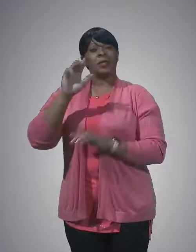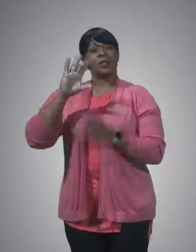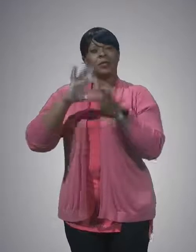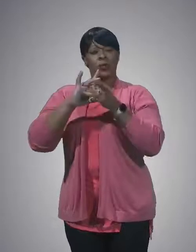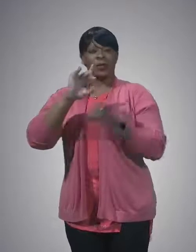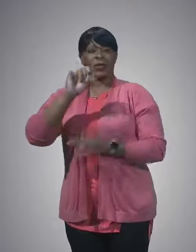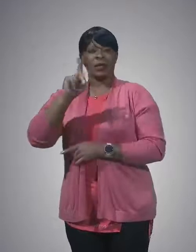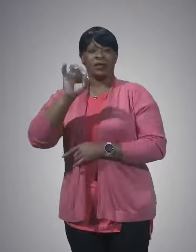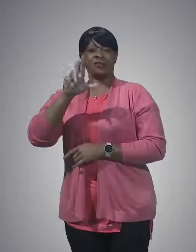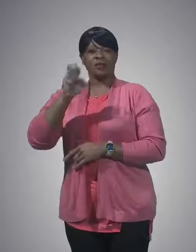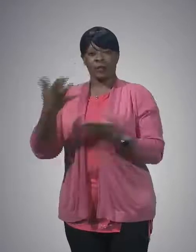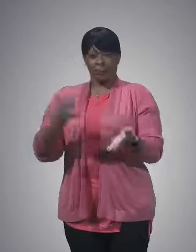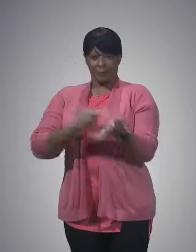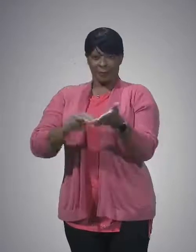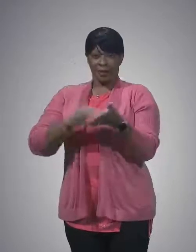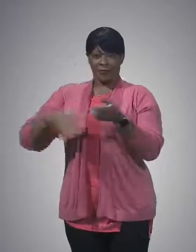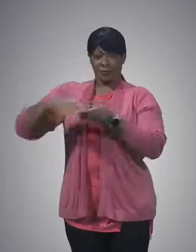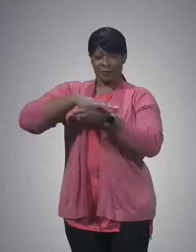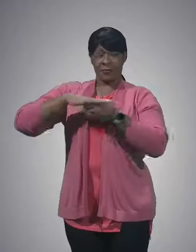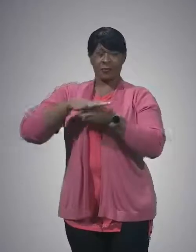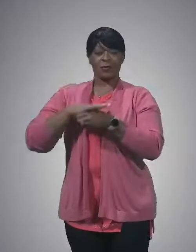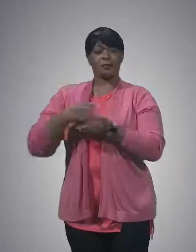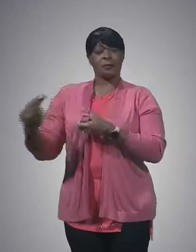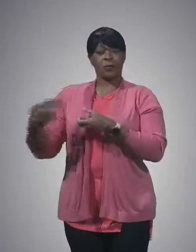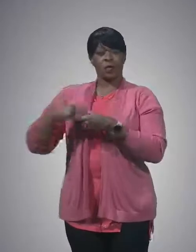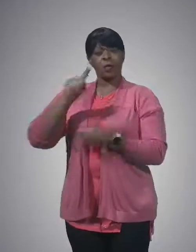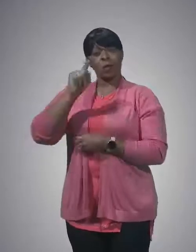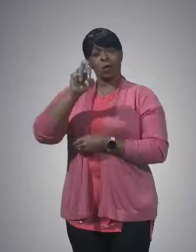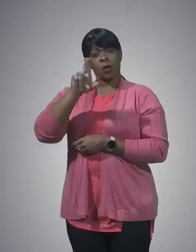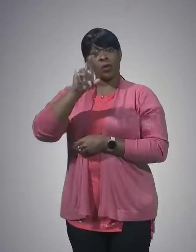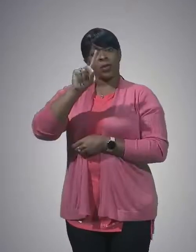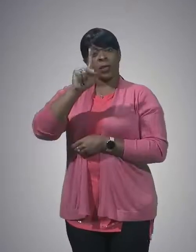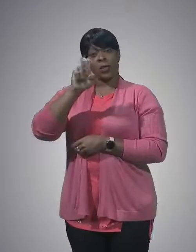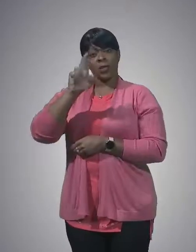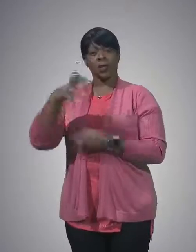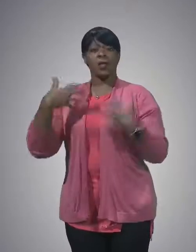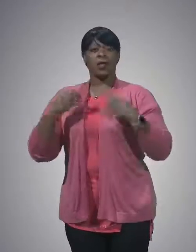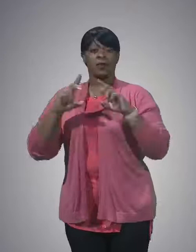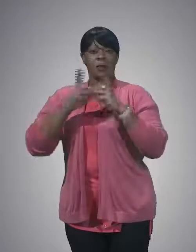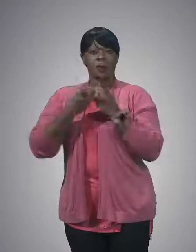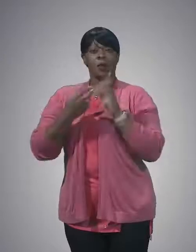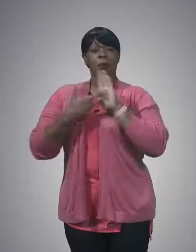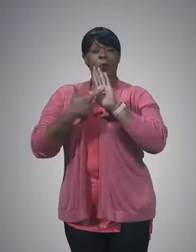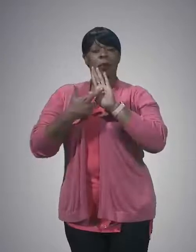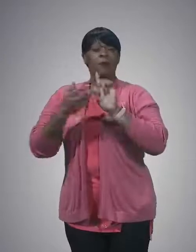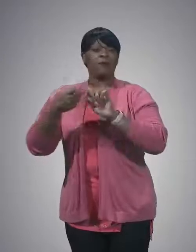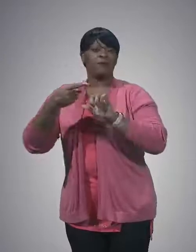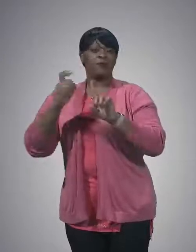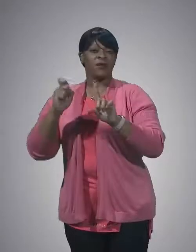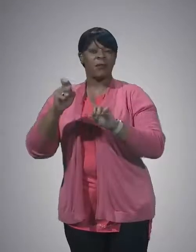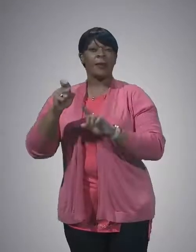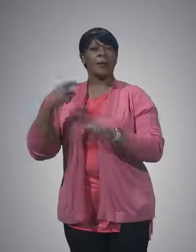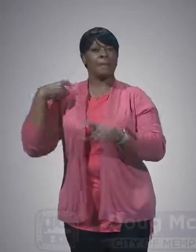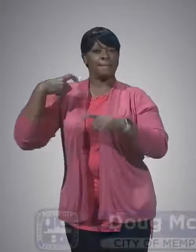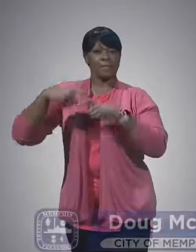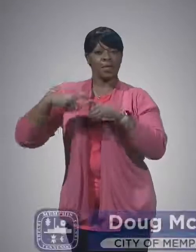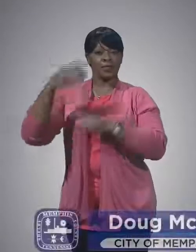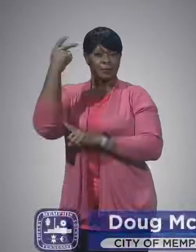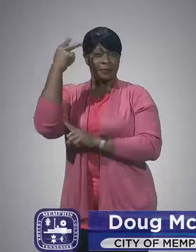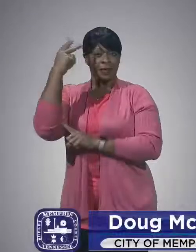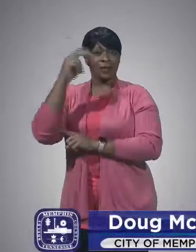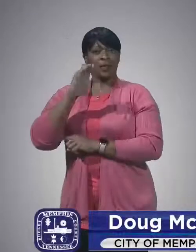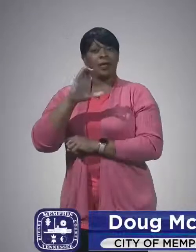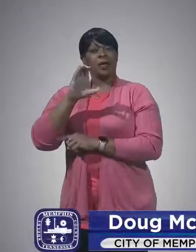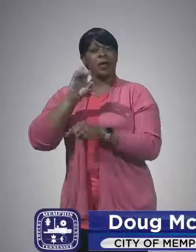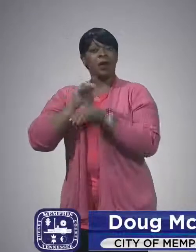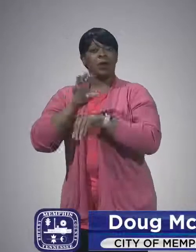Shelby County, joined today by Dr. Taylor from the Shelby County Health Department. We also have representatives from the Mexican Consul